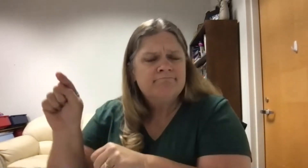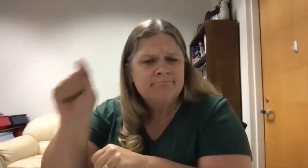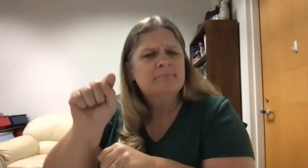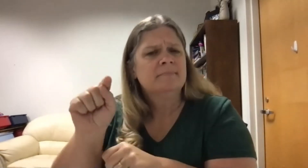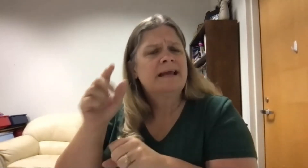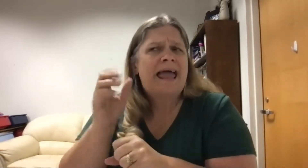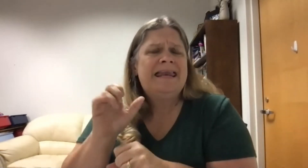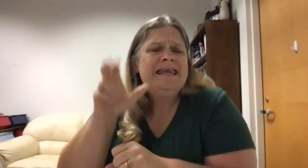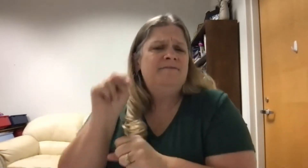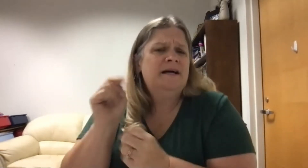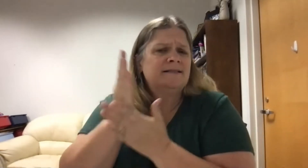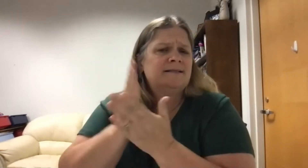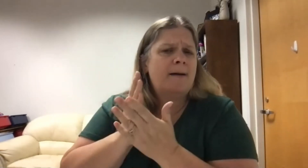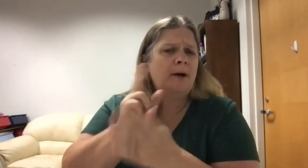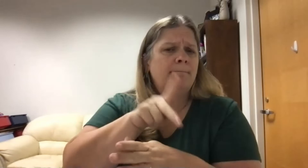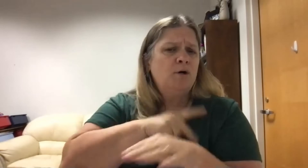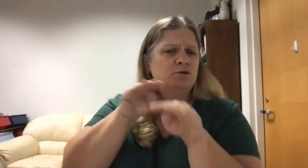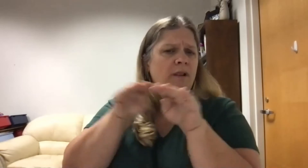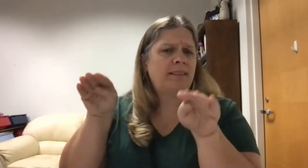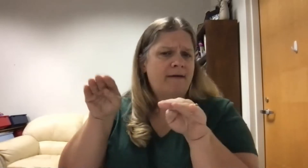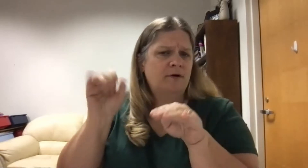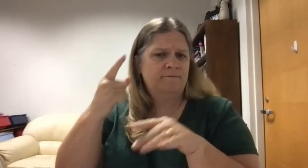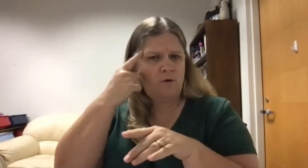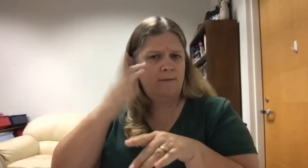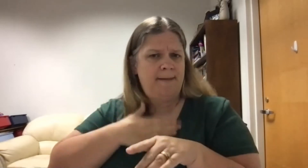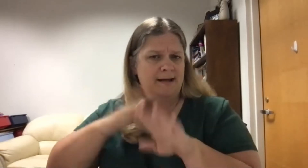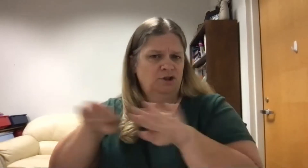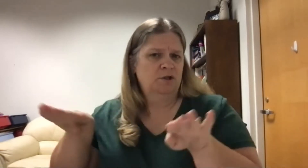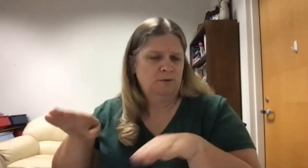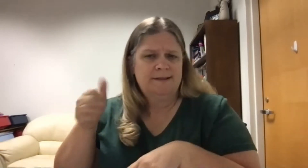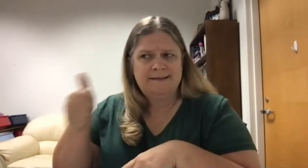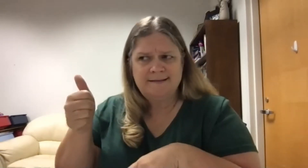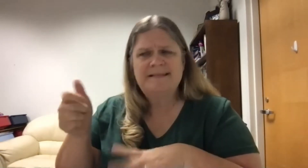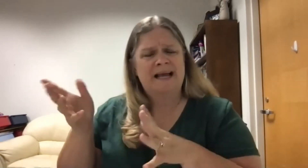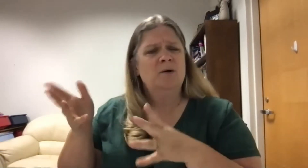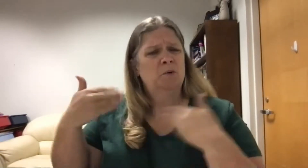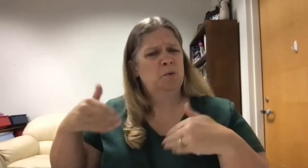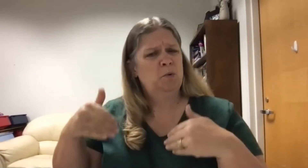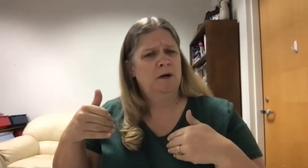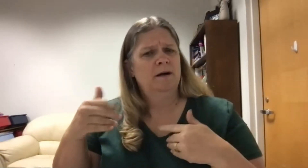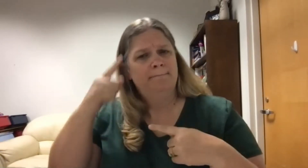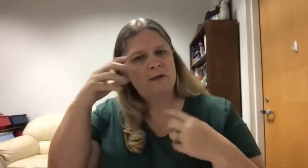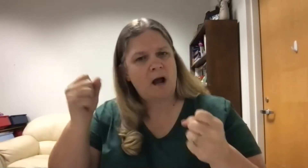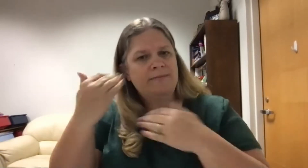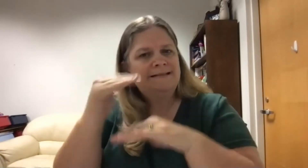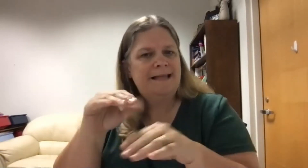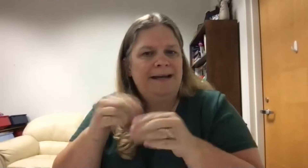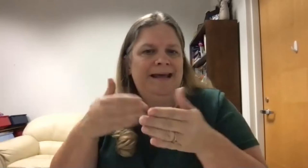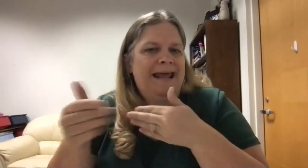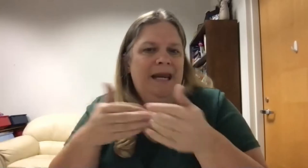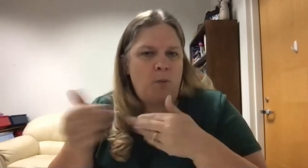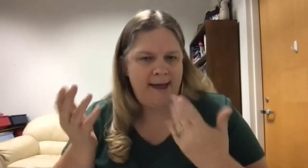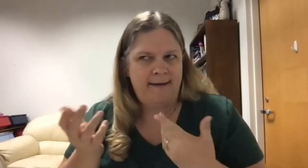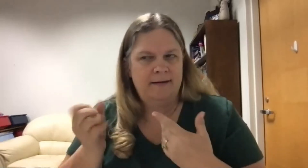services throughout my work, and even on a personal level for my own children within